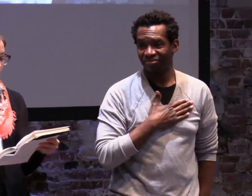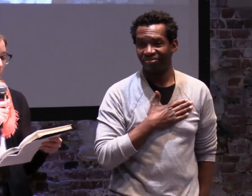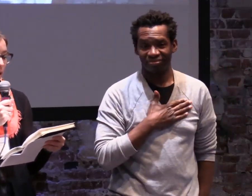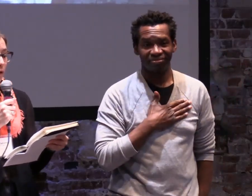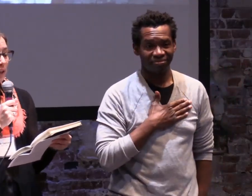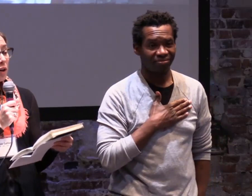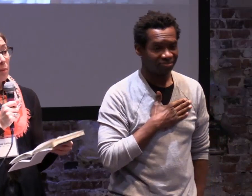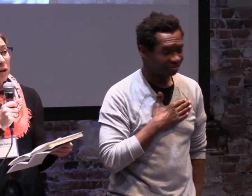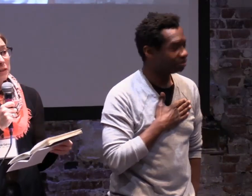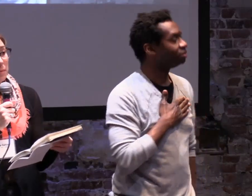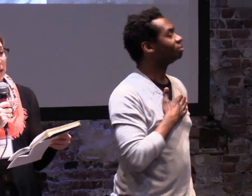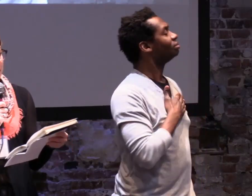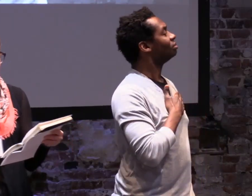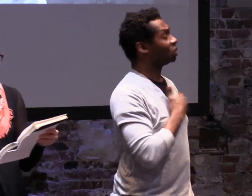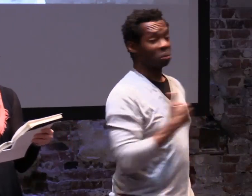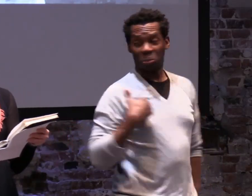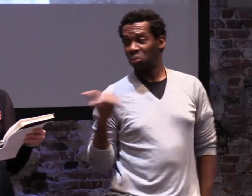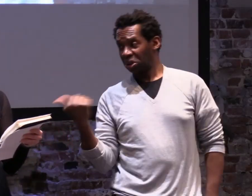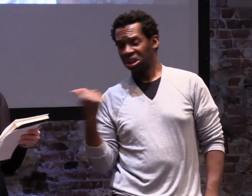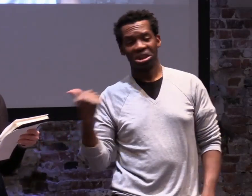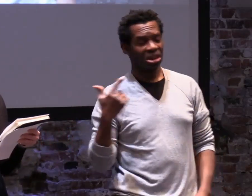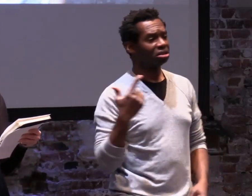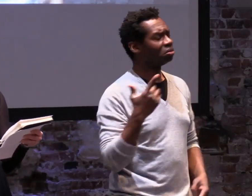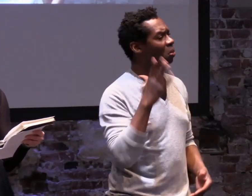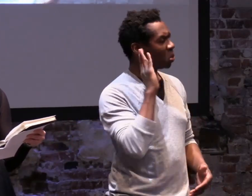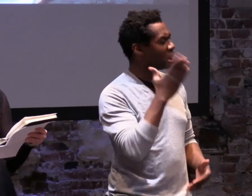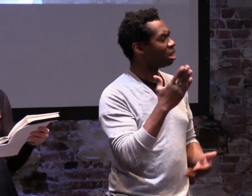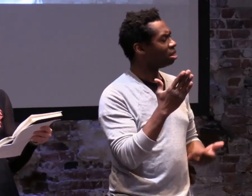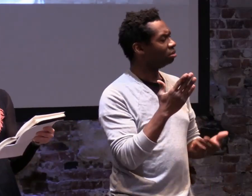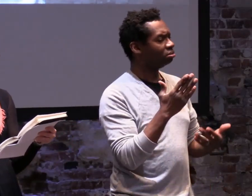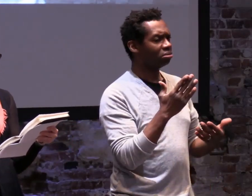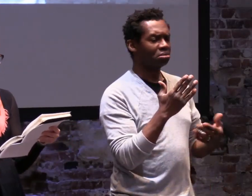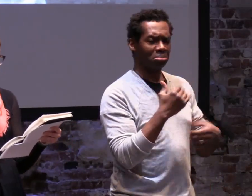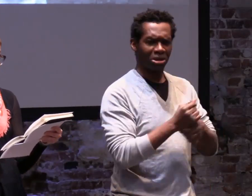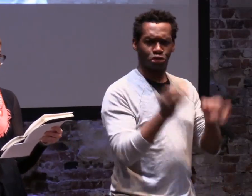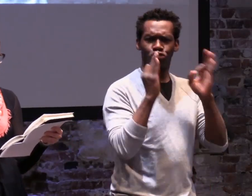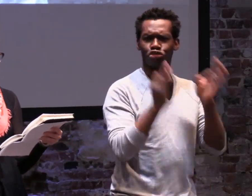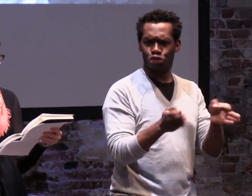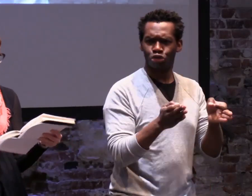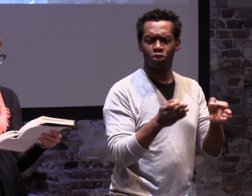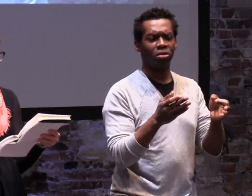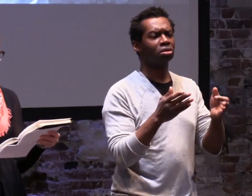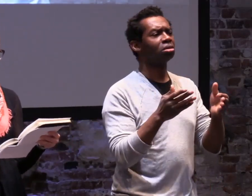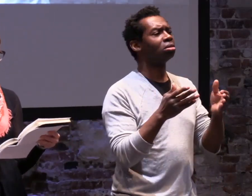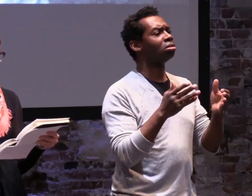We're doing our part to make this convening accessible by live streaming most of it on HowlRound TV.